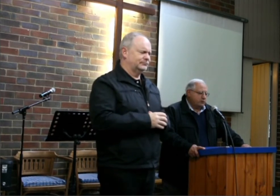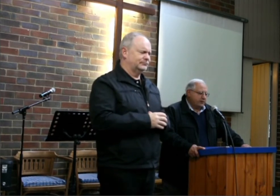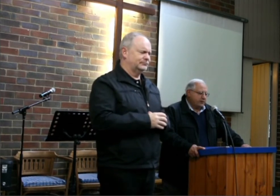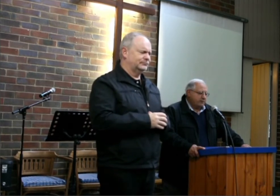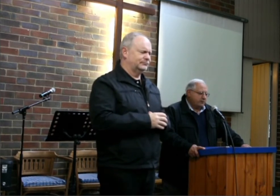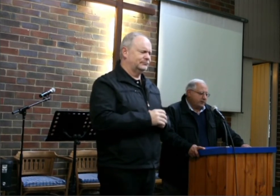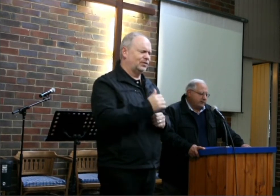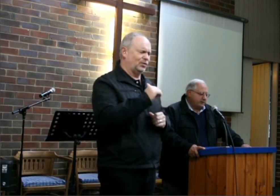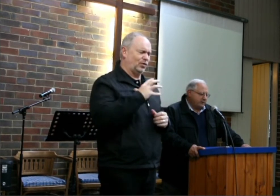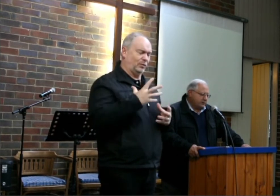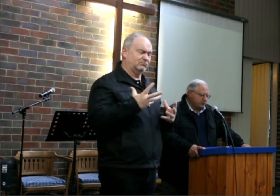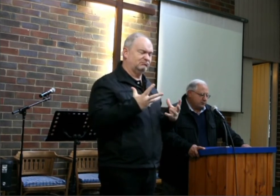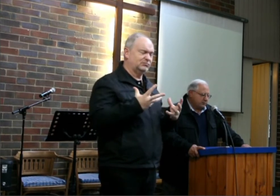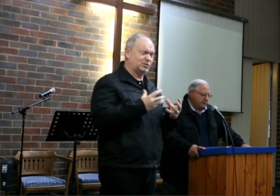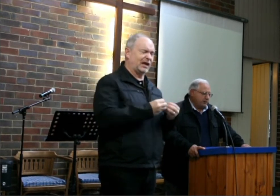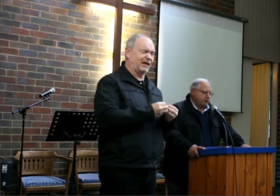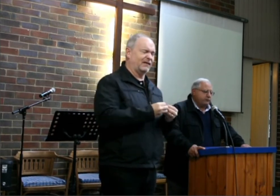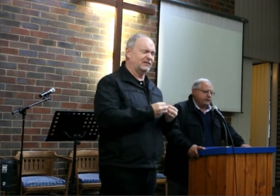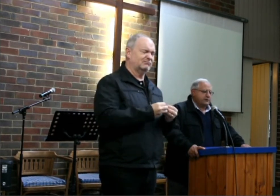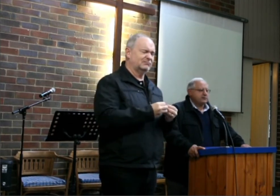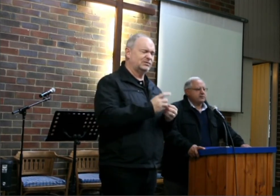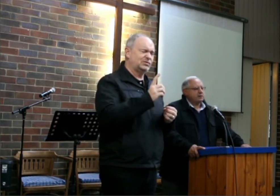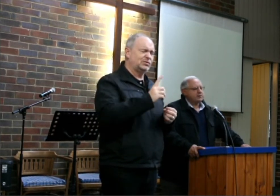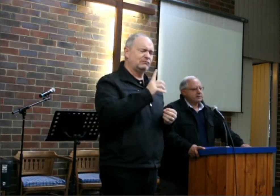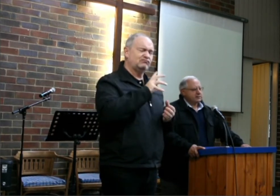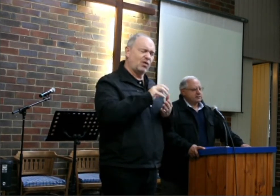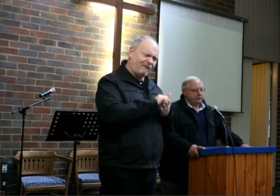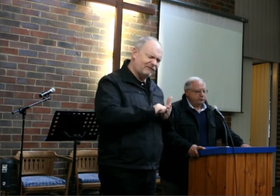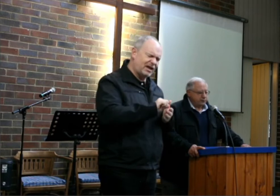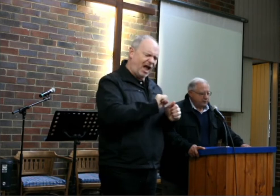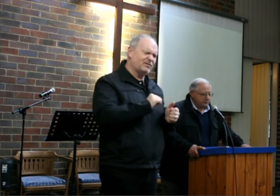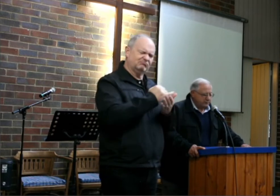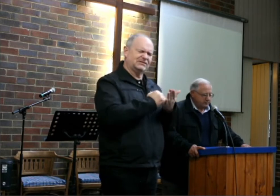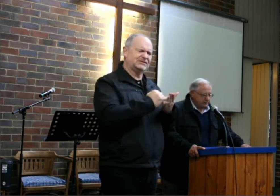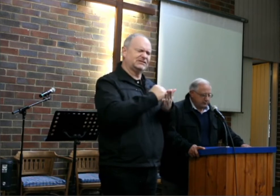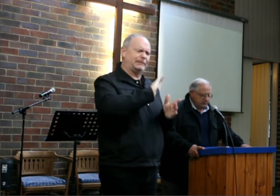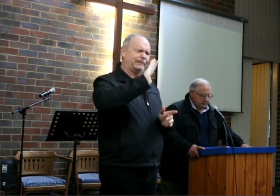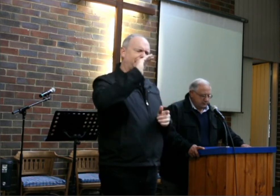Lord, we come together to confess our sins before you.